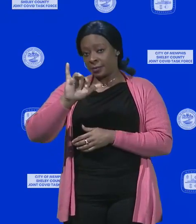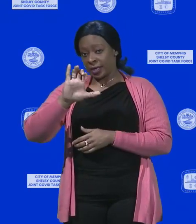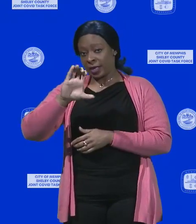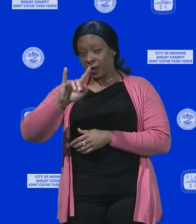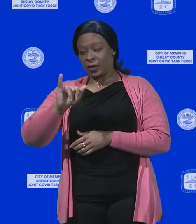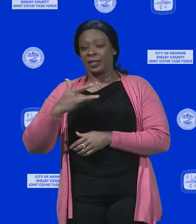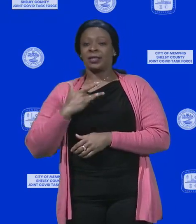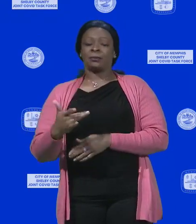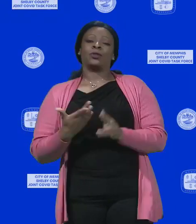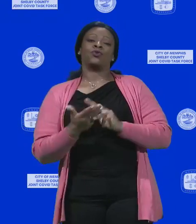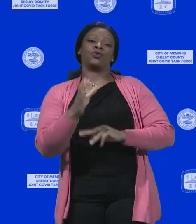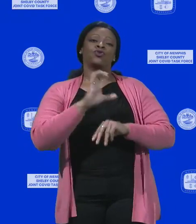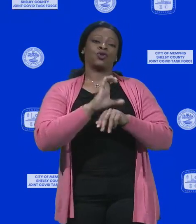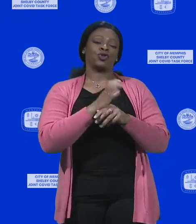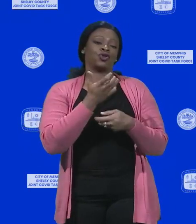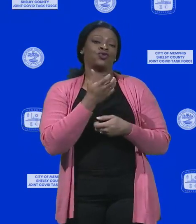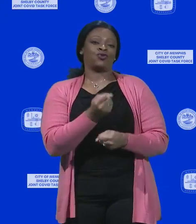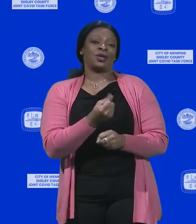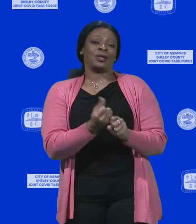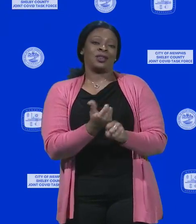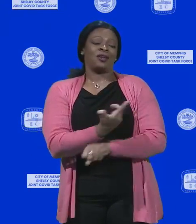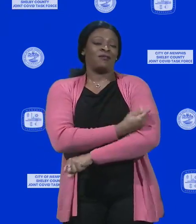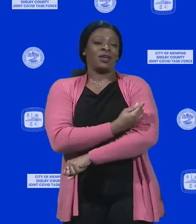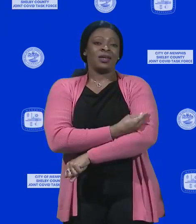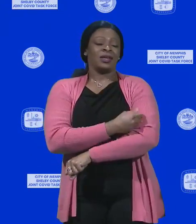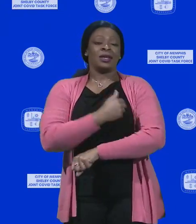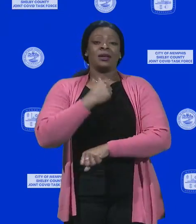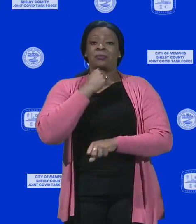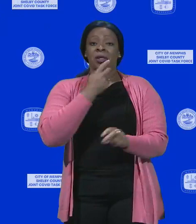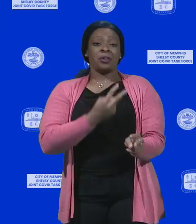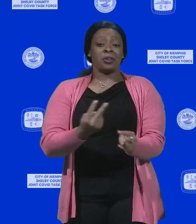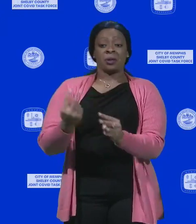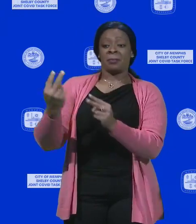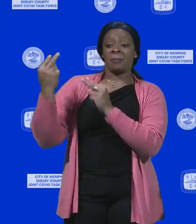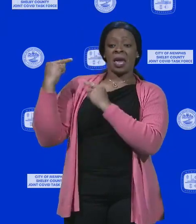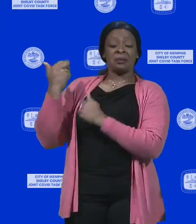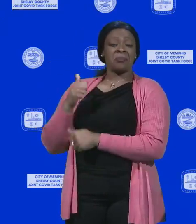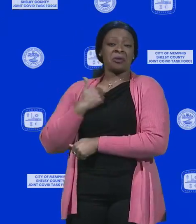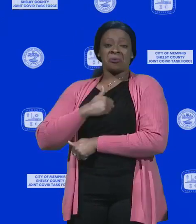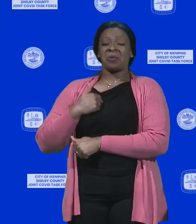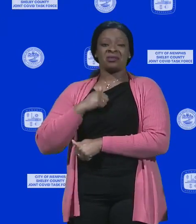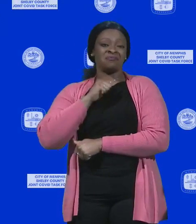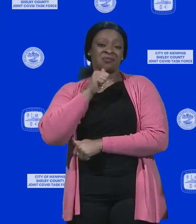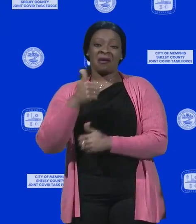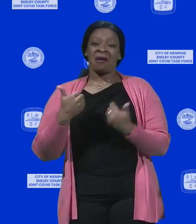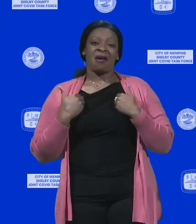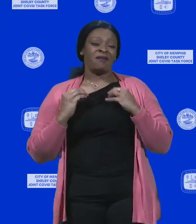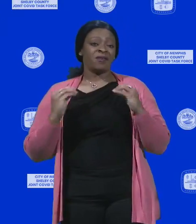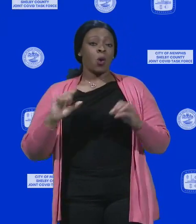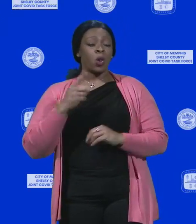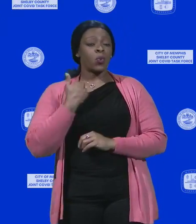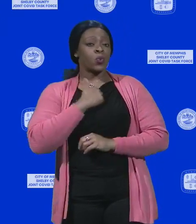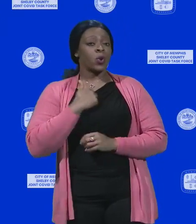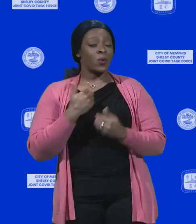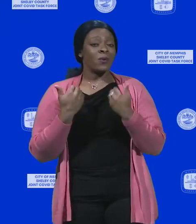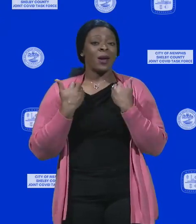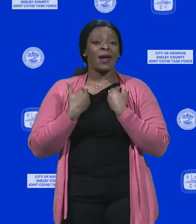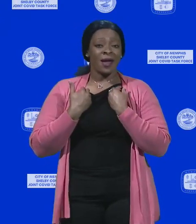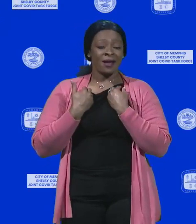churches. So I am not looking in the rearview mirror with any regrets about how we've done that. The only regret I have is